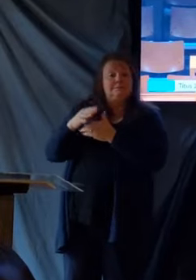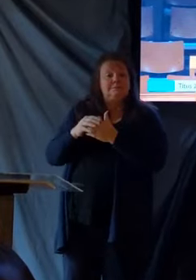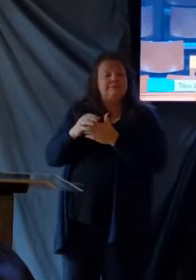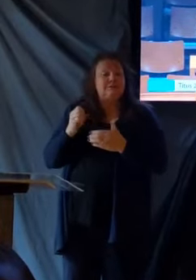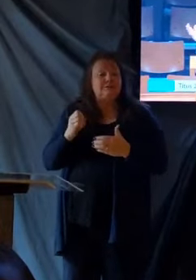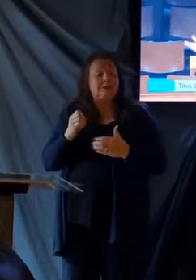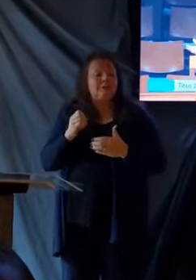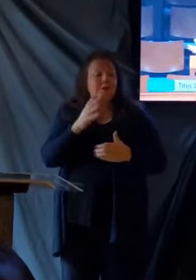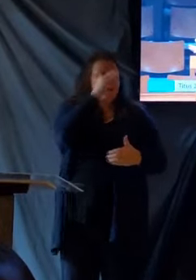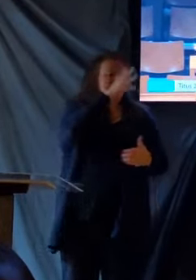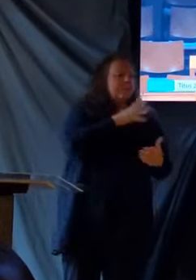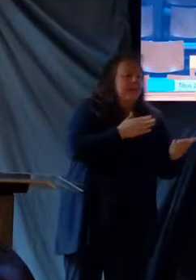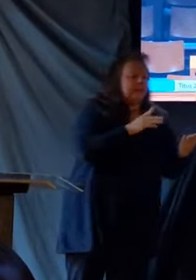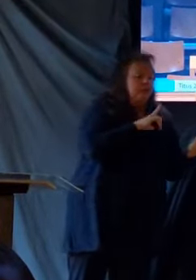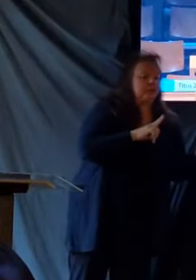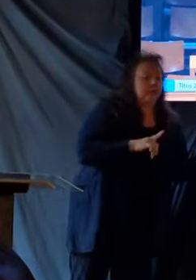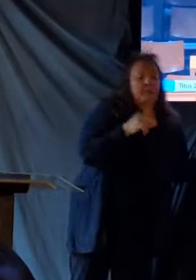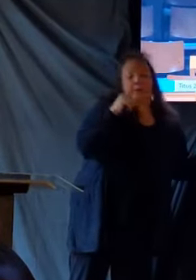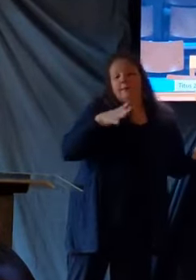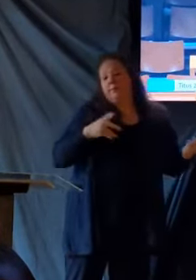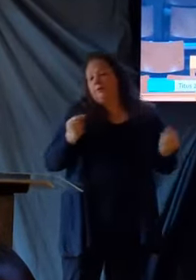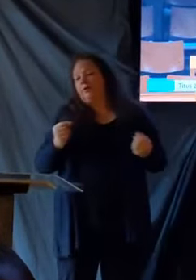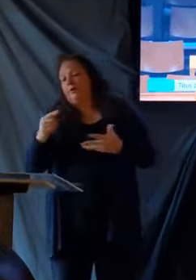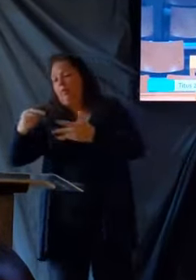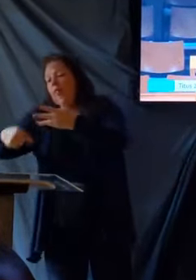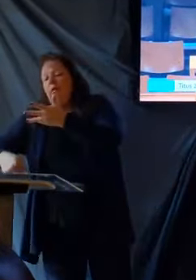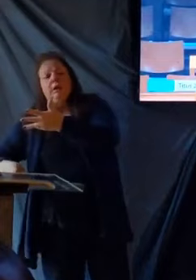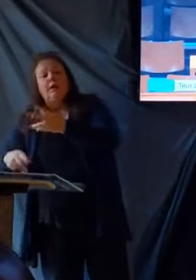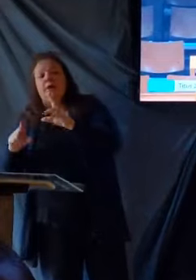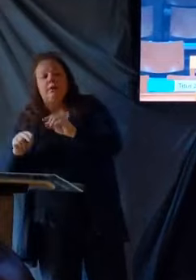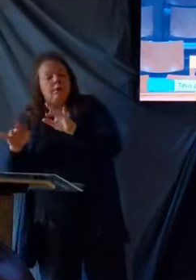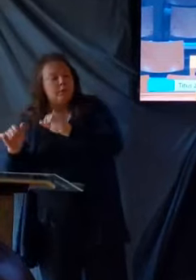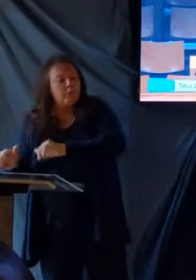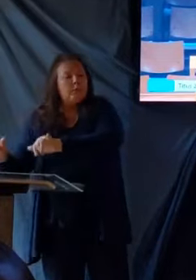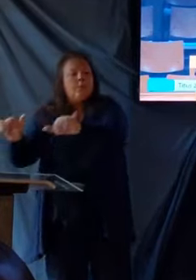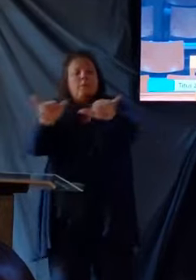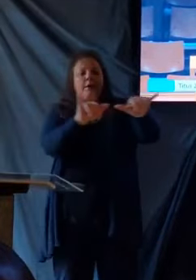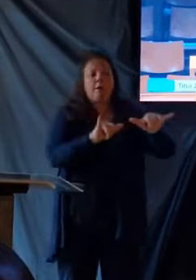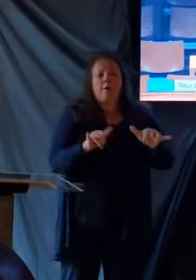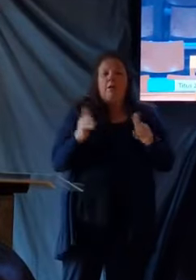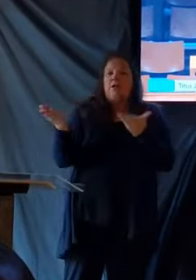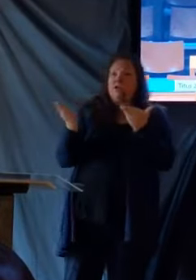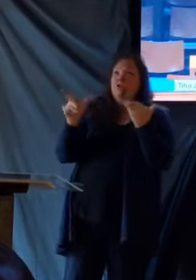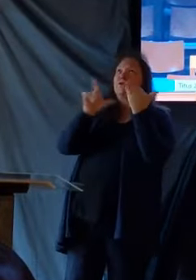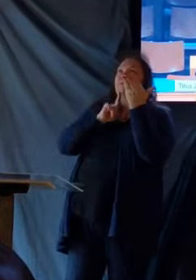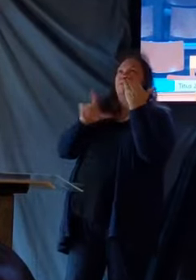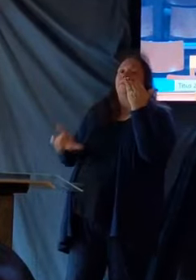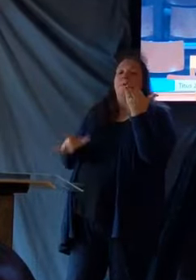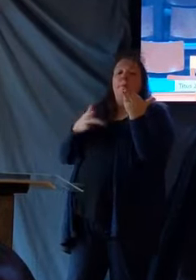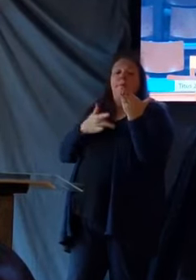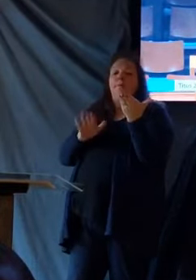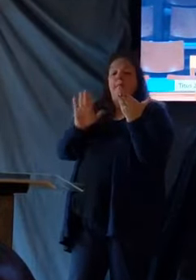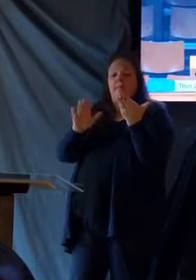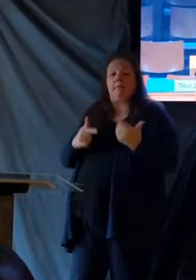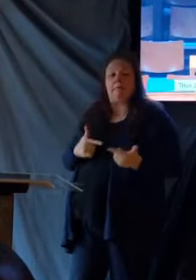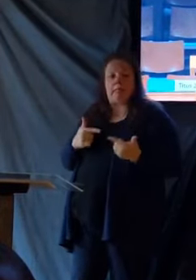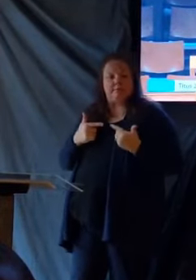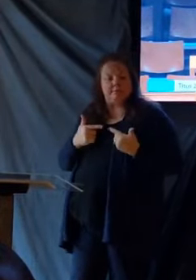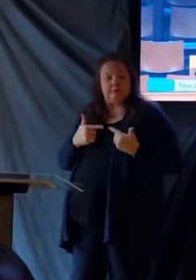So it's not men serve the Lord and the women do the other things. We all serve the Lord, and here the women are carrying out their